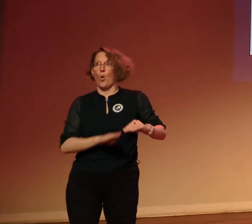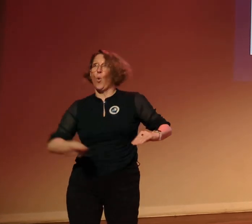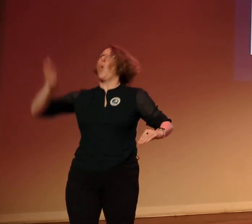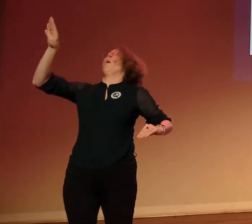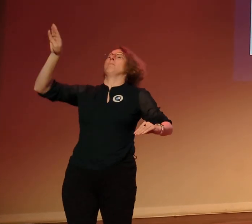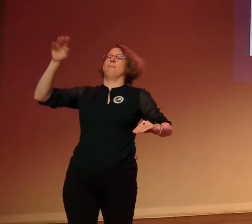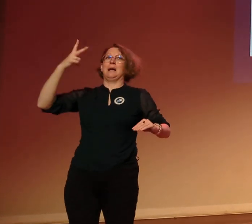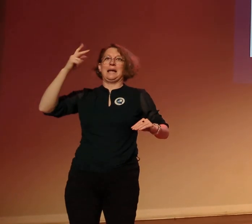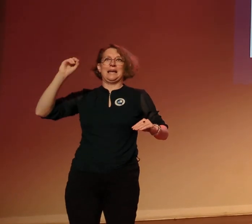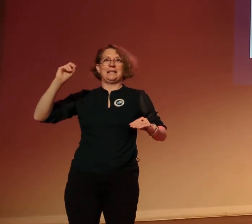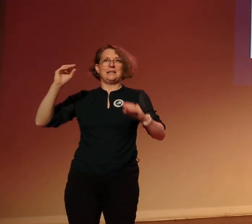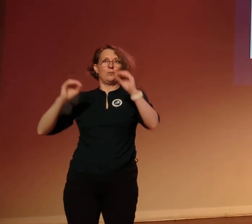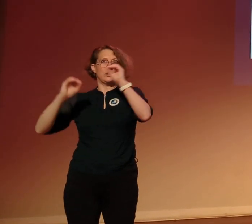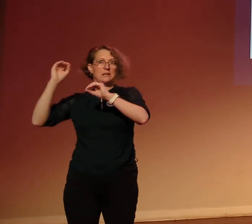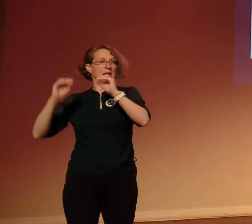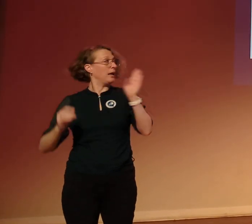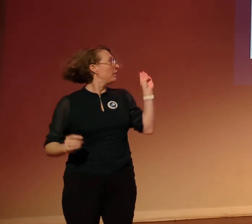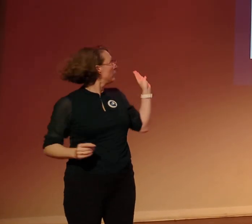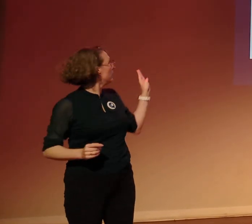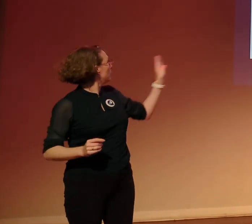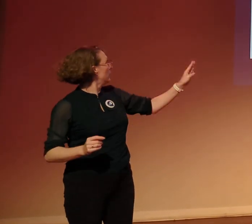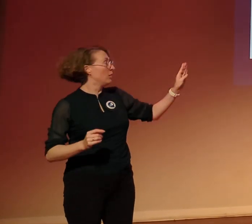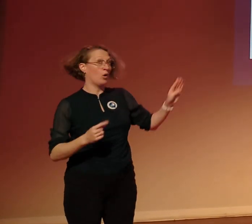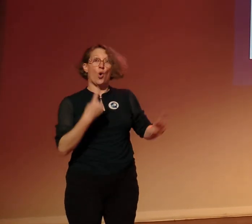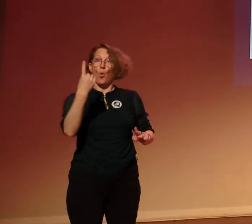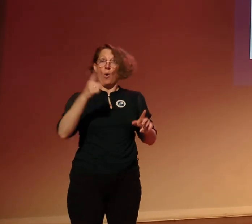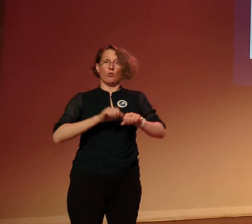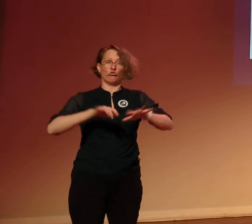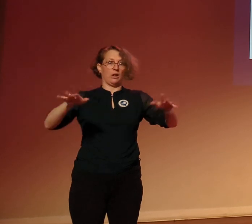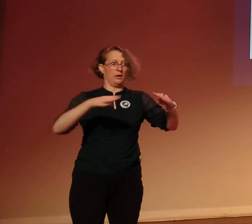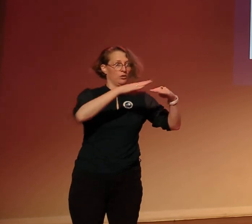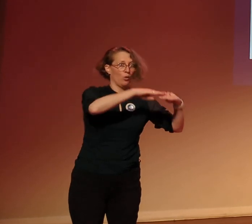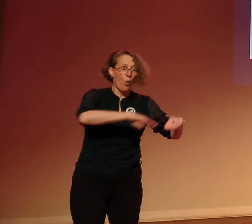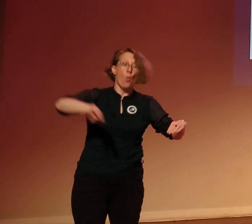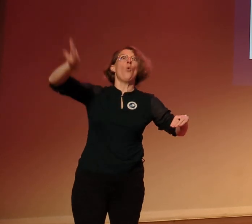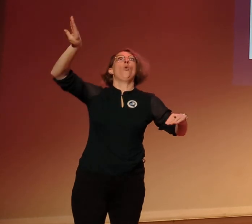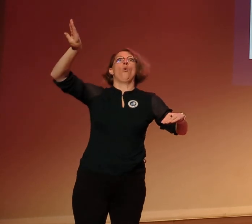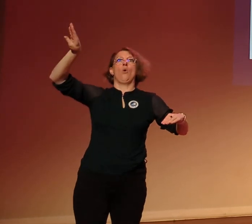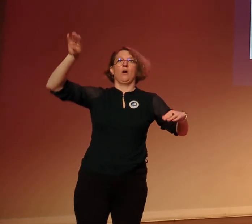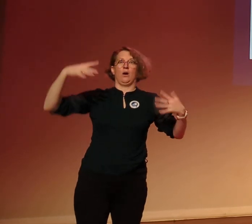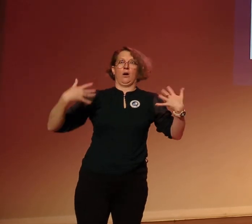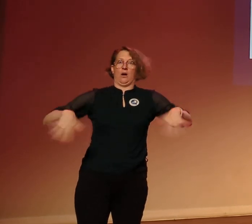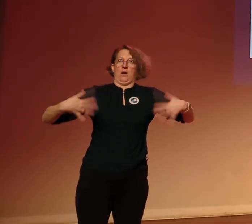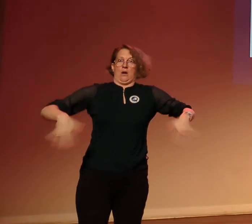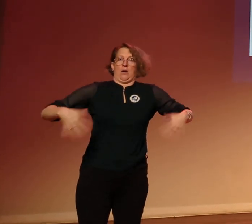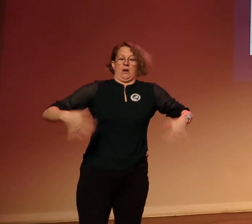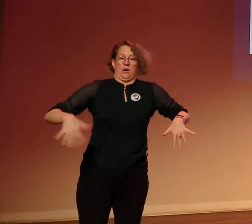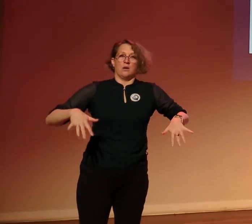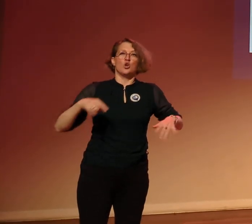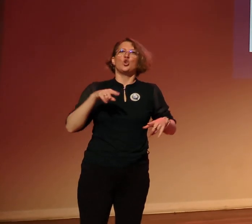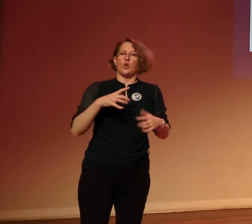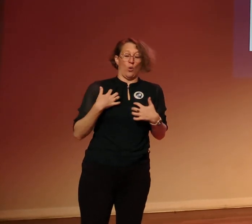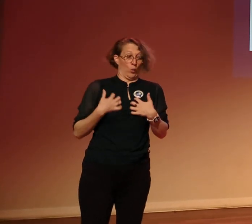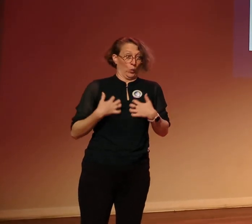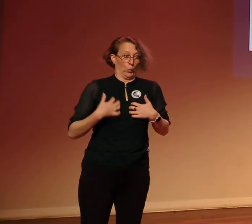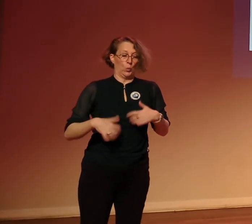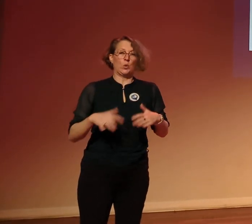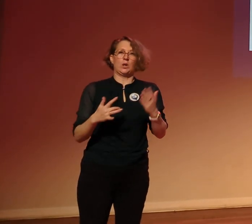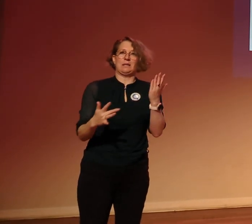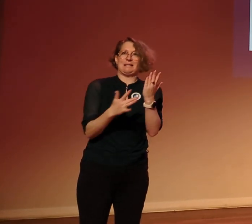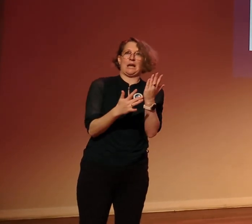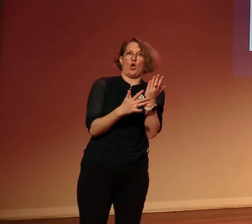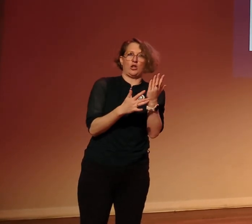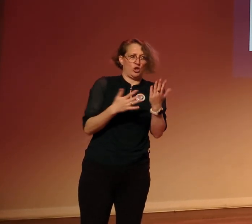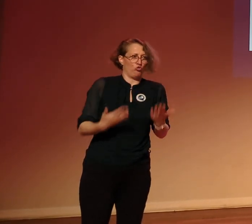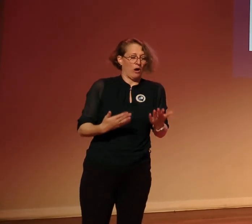80% is quite a jump in one release. So the exciting thing, perhaps, for this technology is not where it is